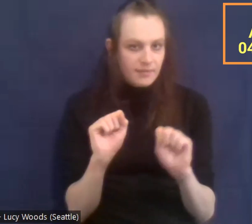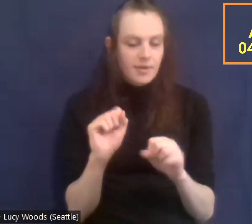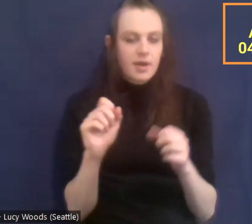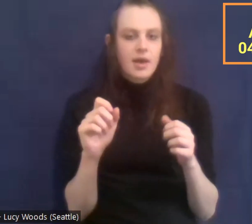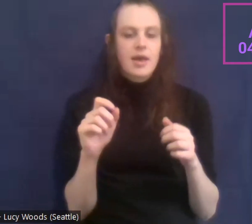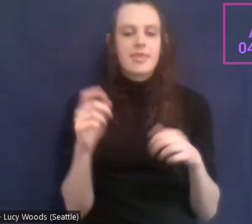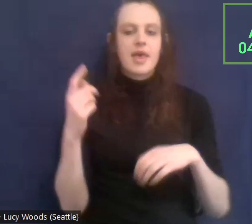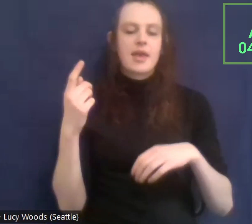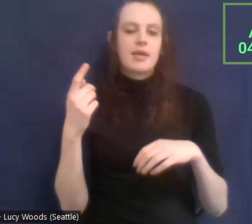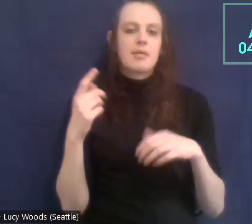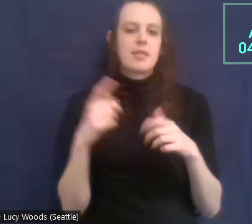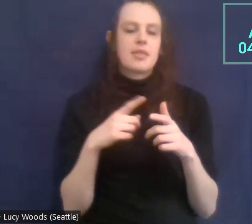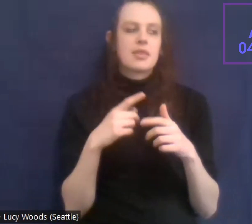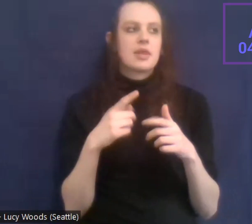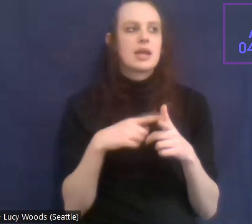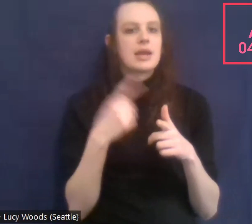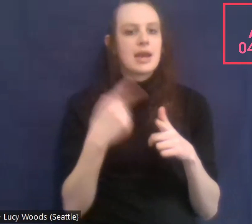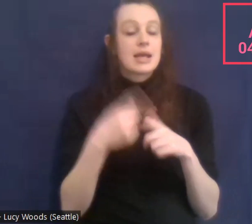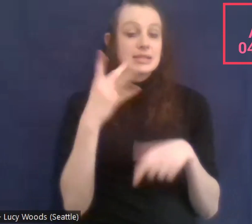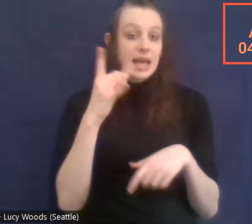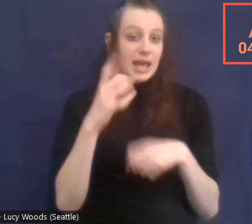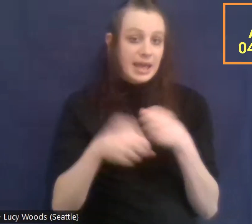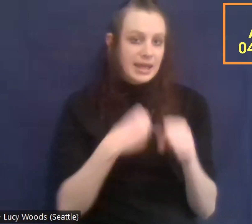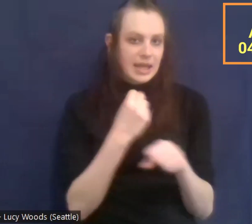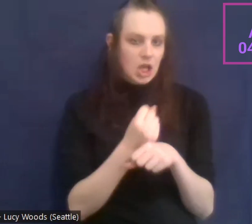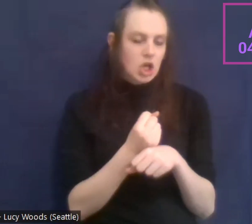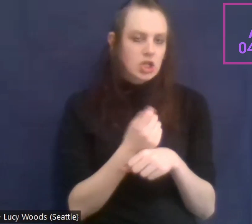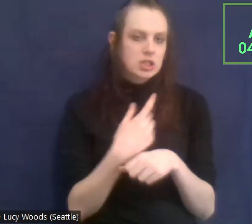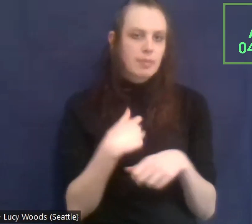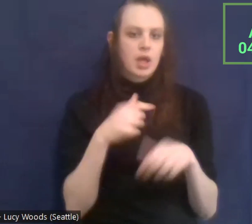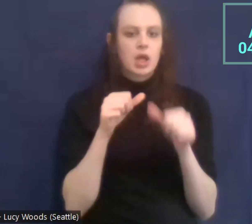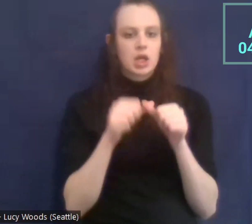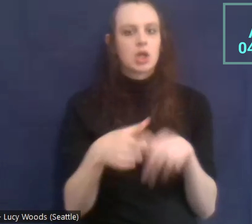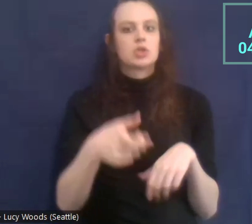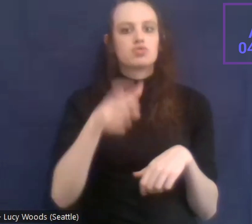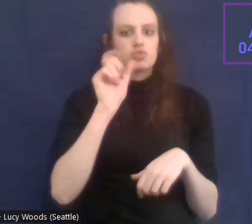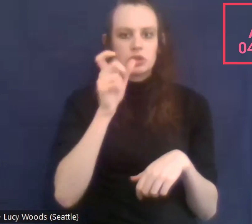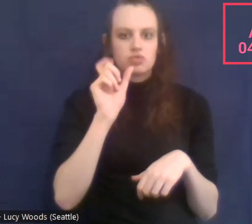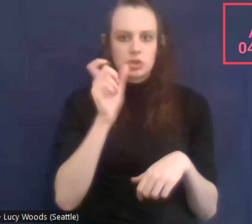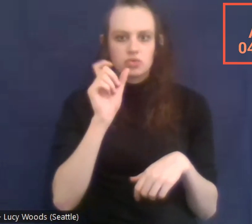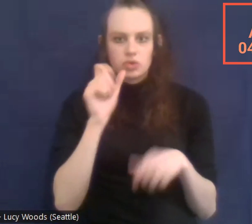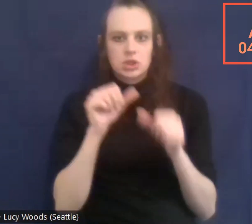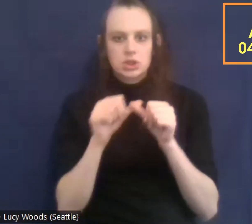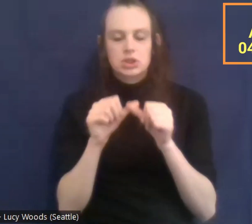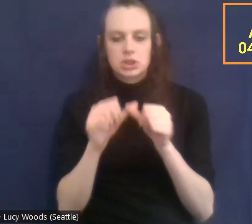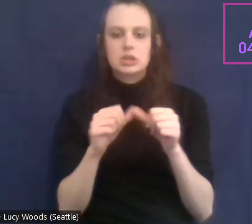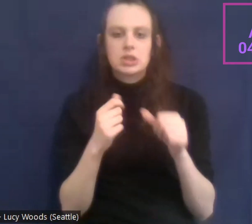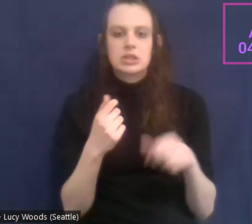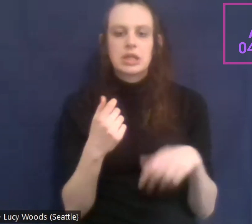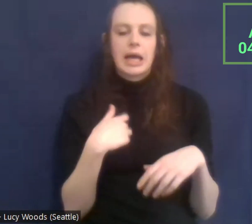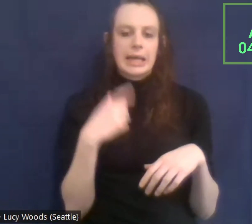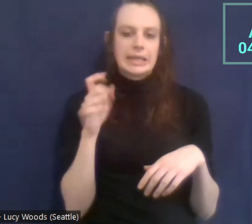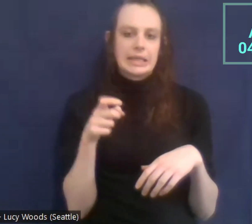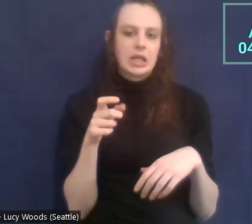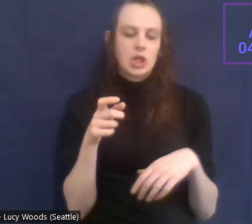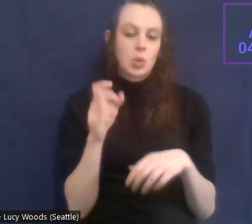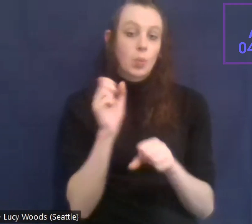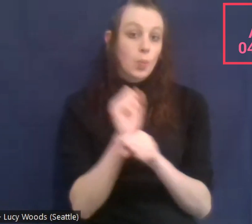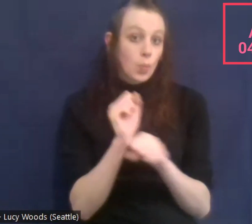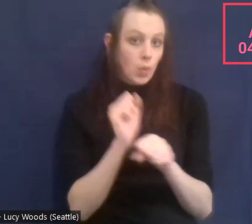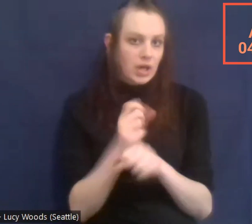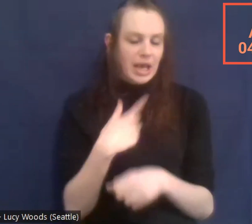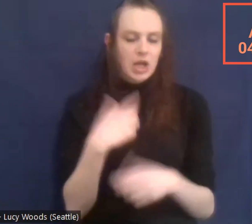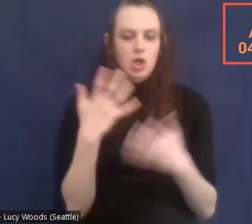I would drink, and mostly drink because I needed to work, and I didn't want to piss dirty, and I drank a